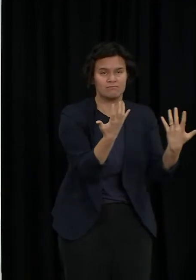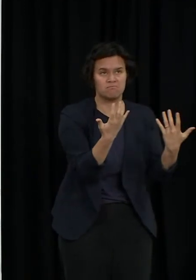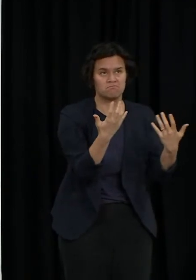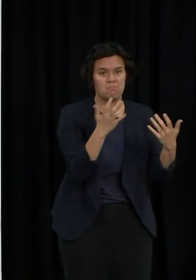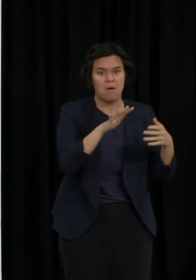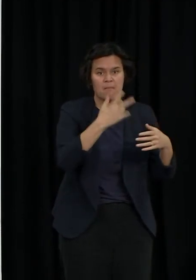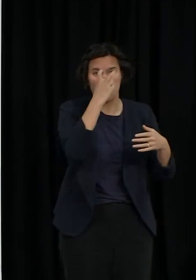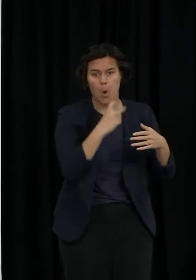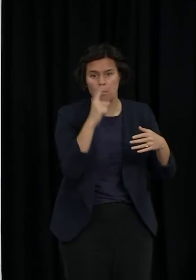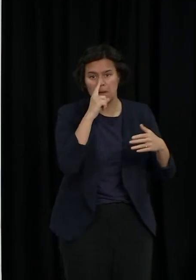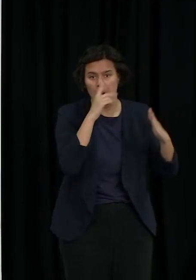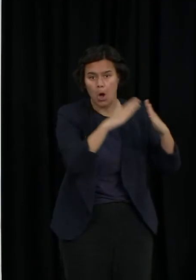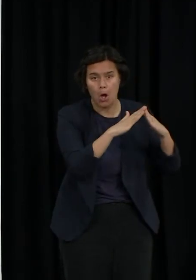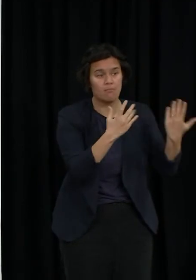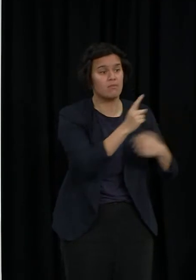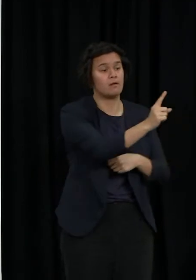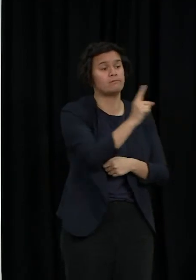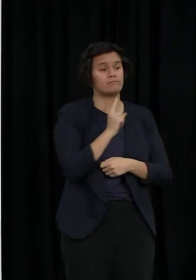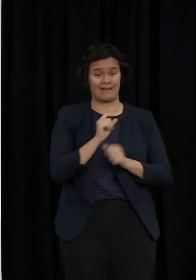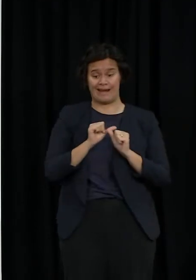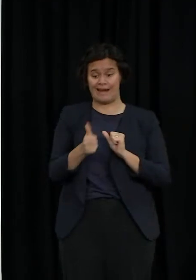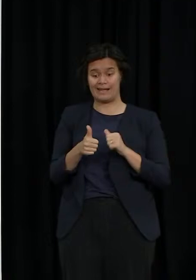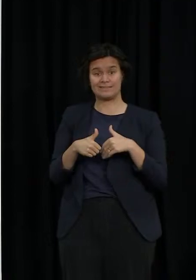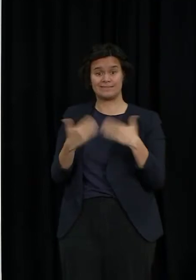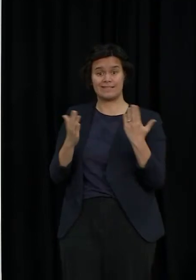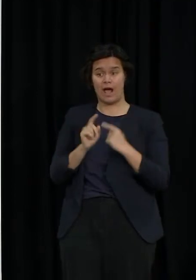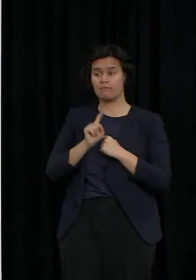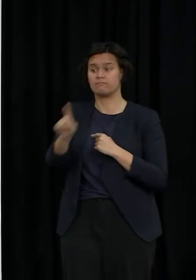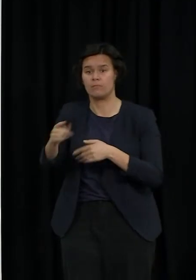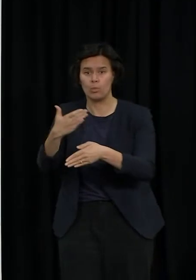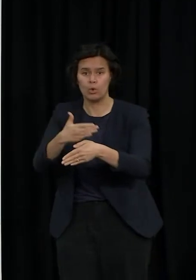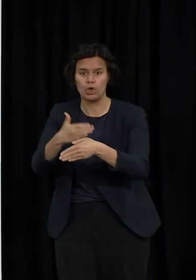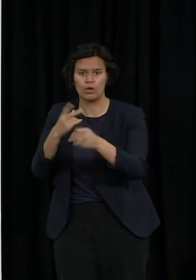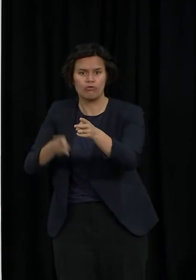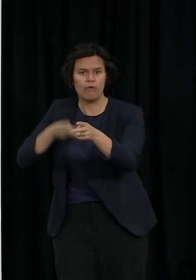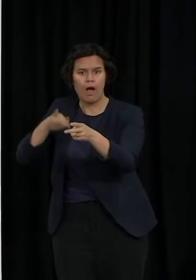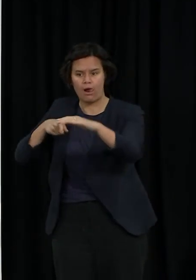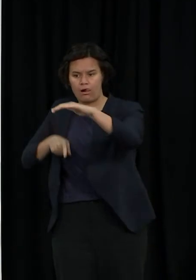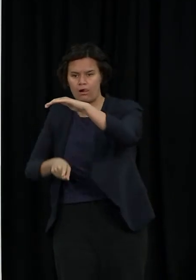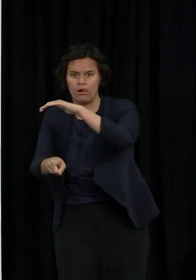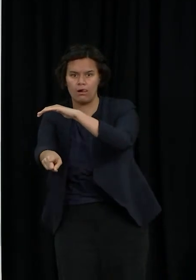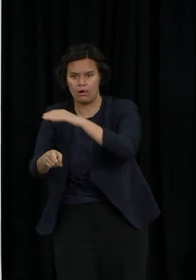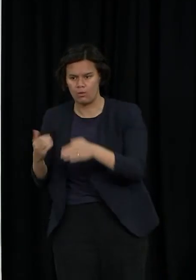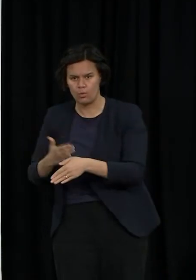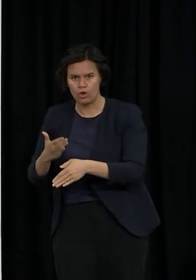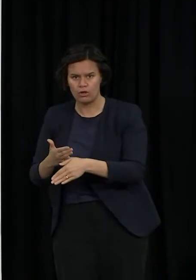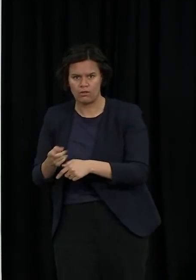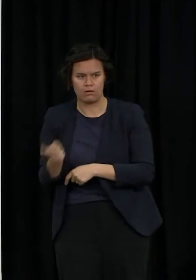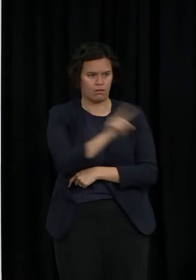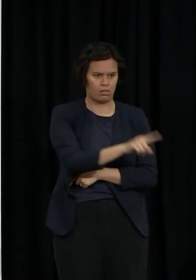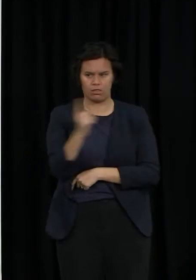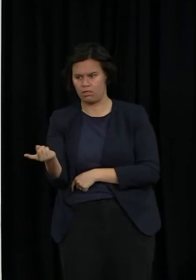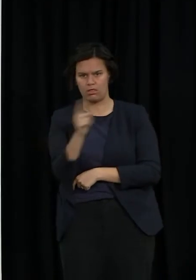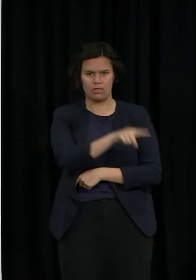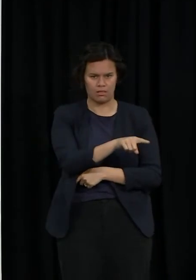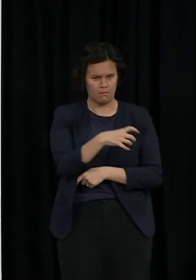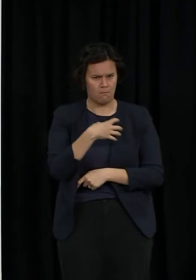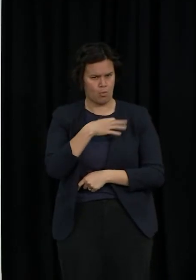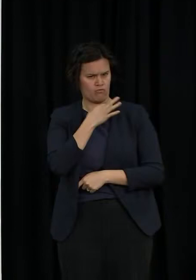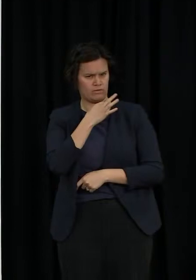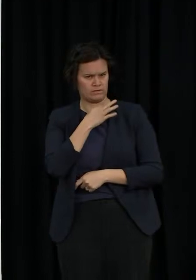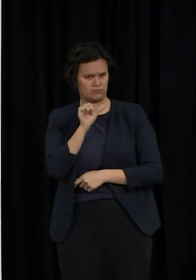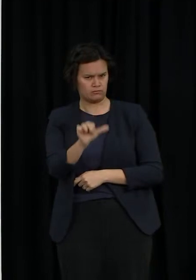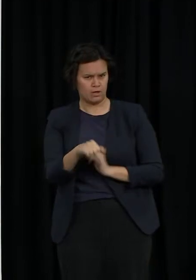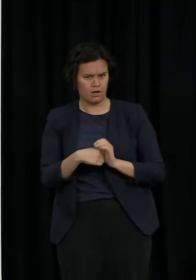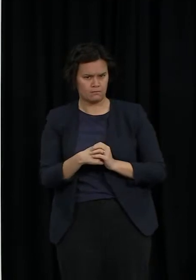of them with massive amounts of people on site? I guess the expectation we've got remains the same, which is that if a